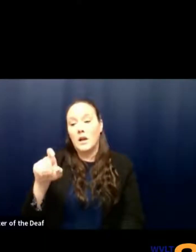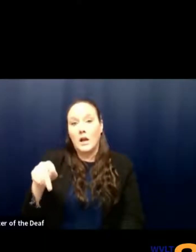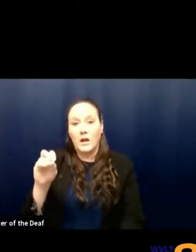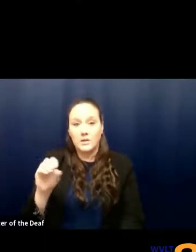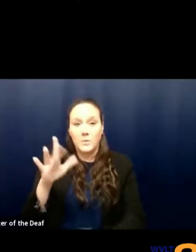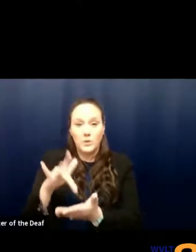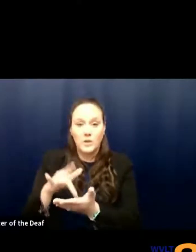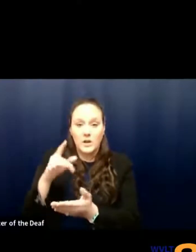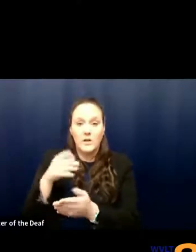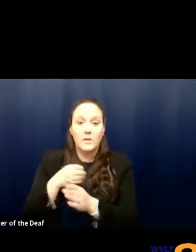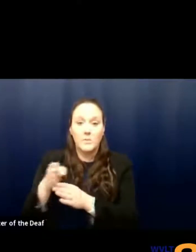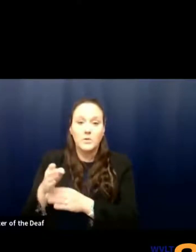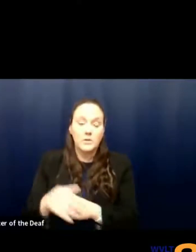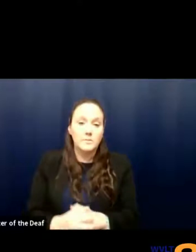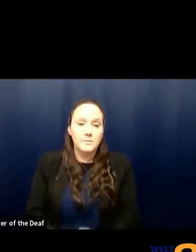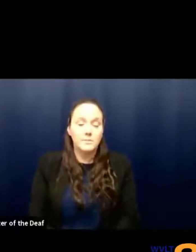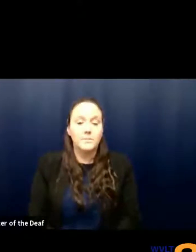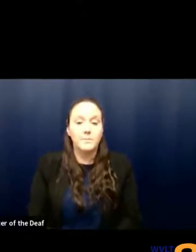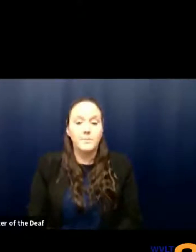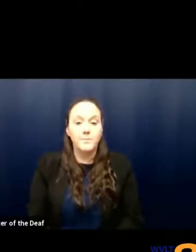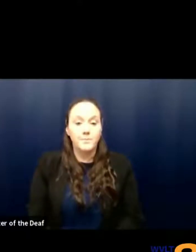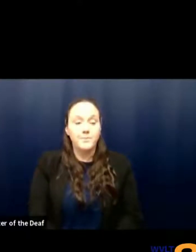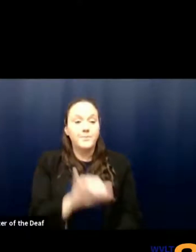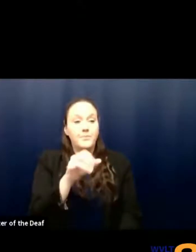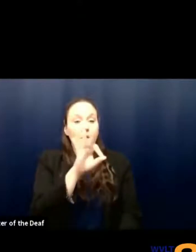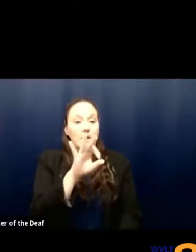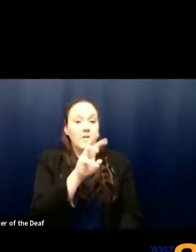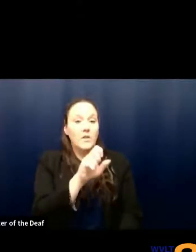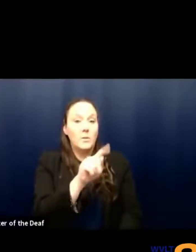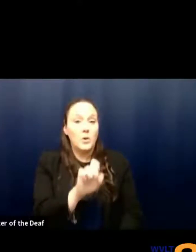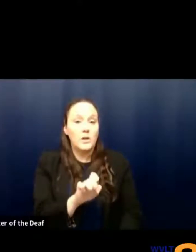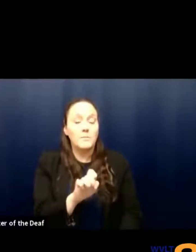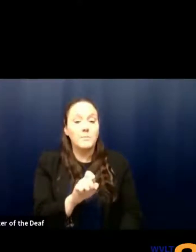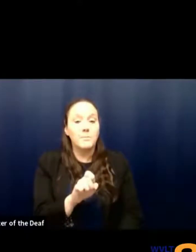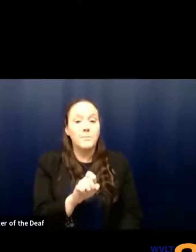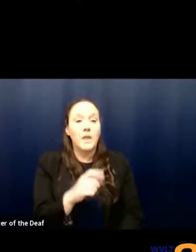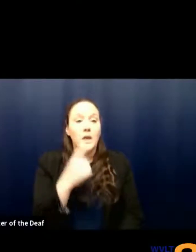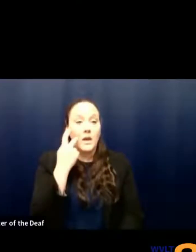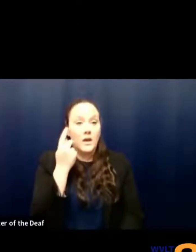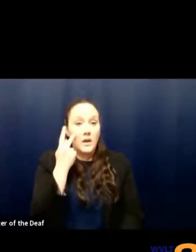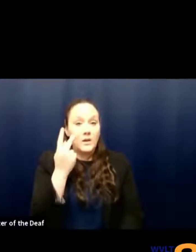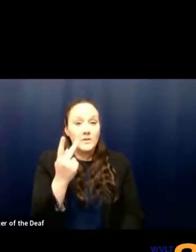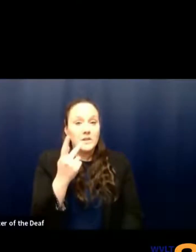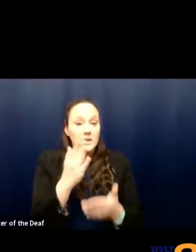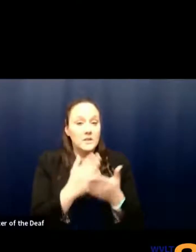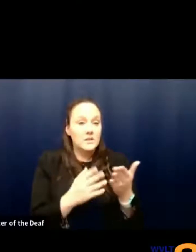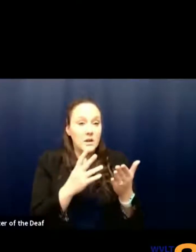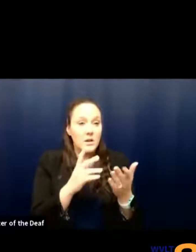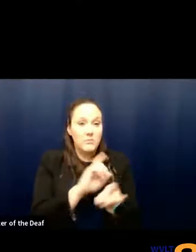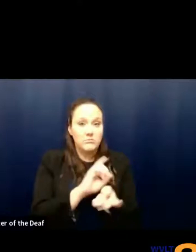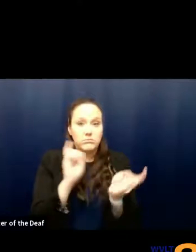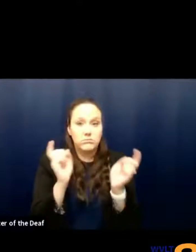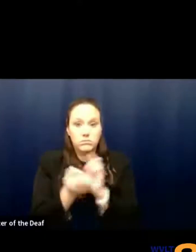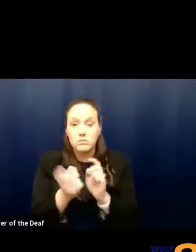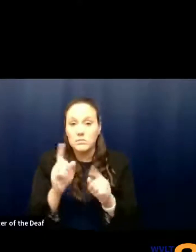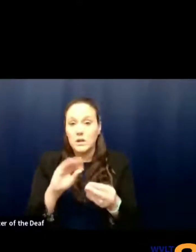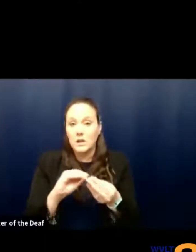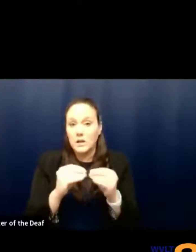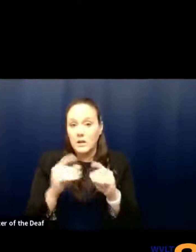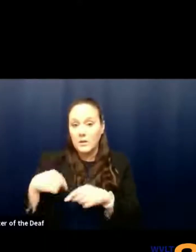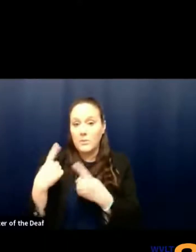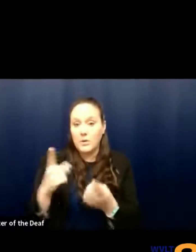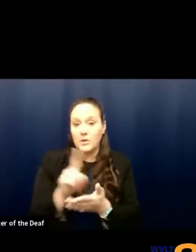large ones especially. From Jeff with WATE, we've seen some big swings in numbers over the last week. Some days